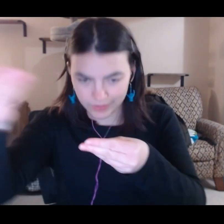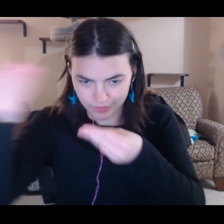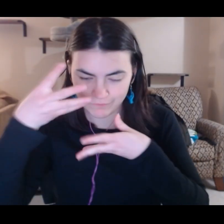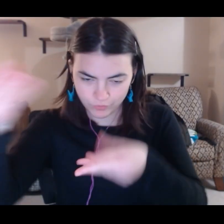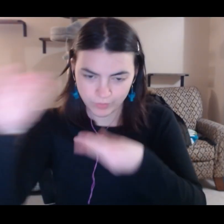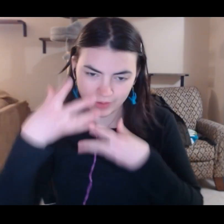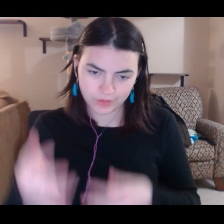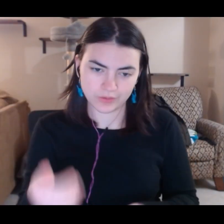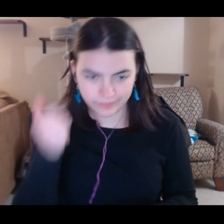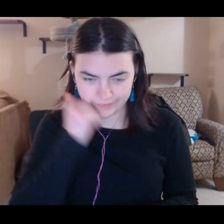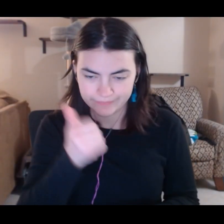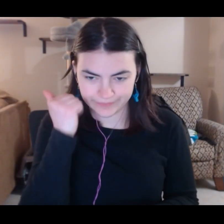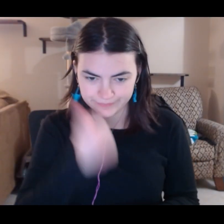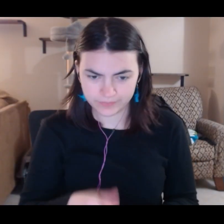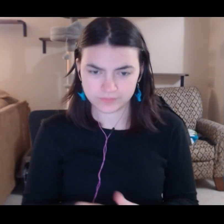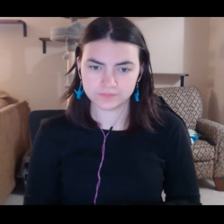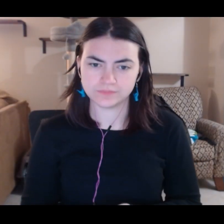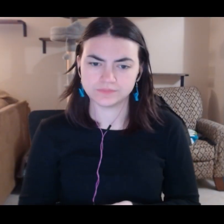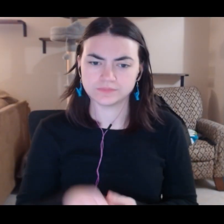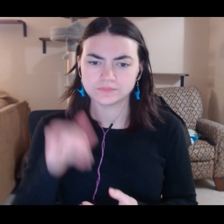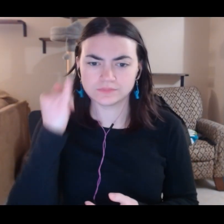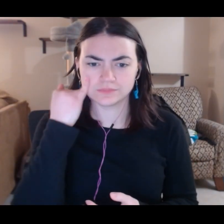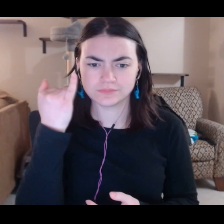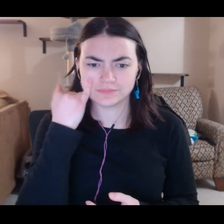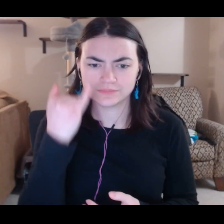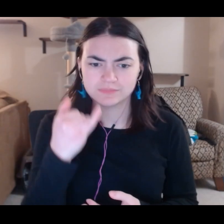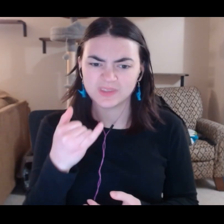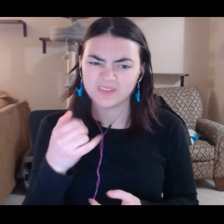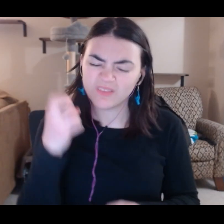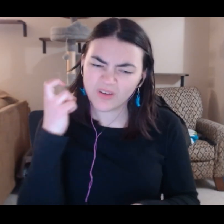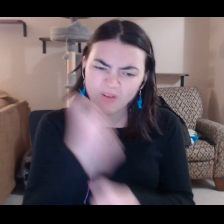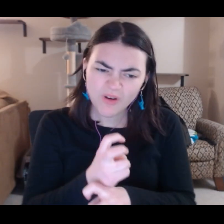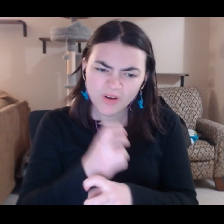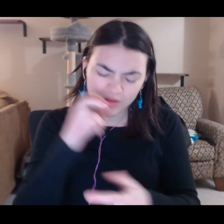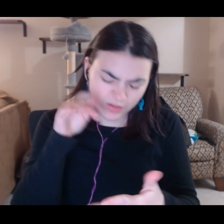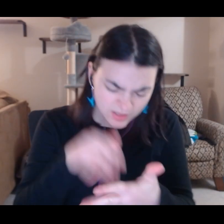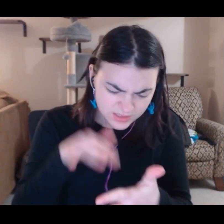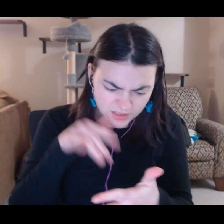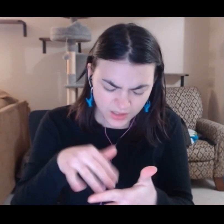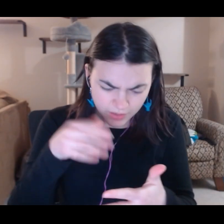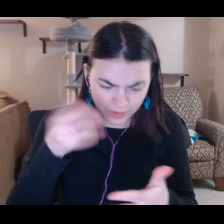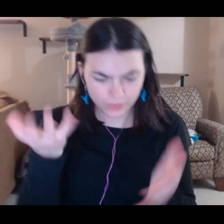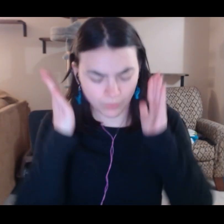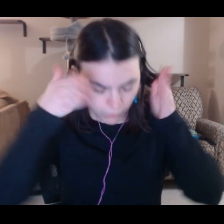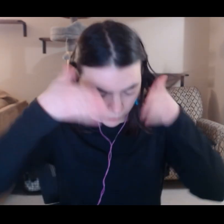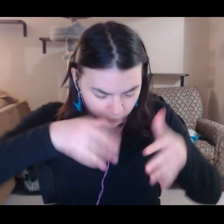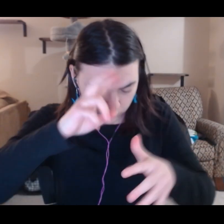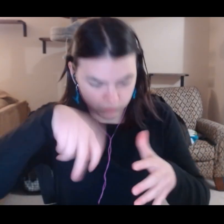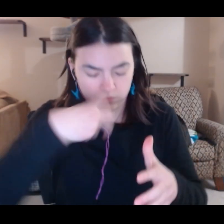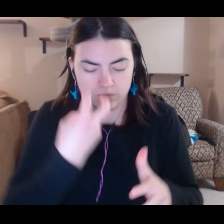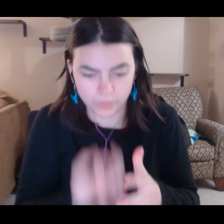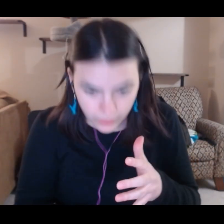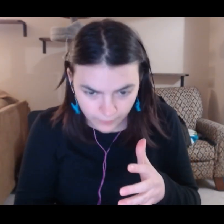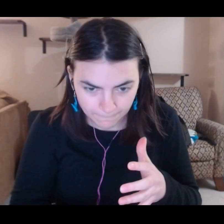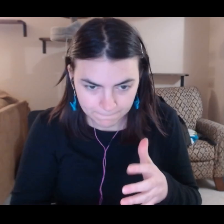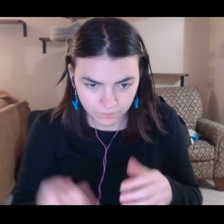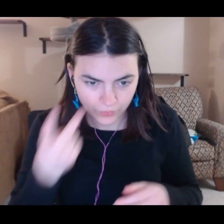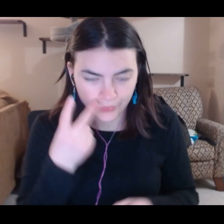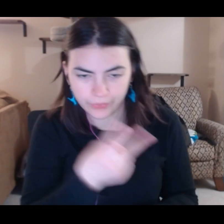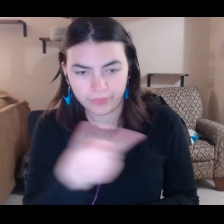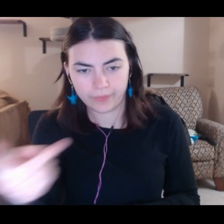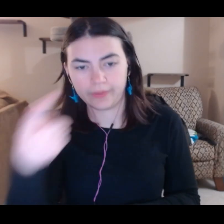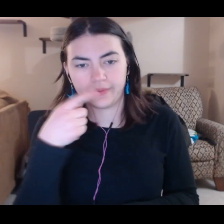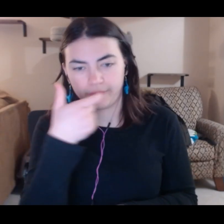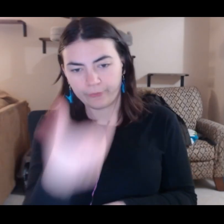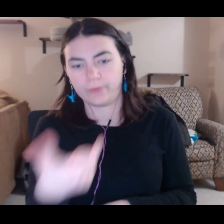to reach a state of flow while you're studying, maybe we can help. Watch this video to learn more about this unique mental state of